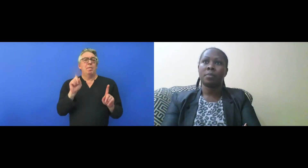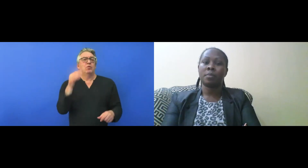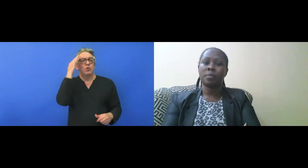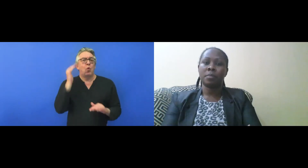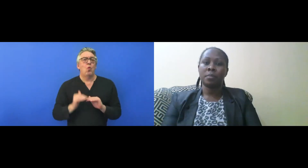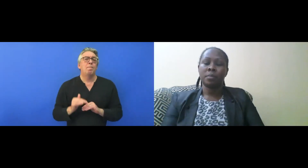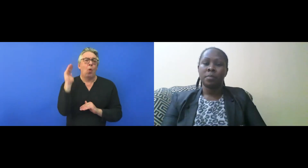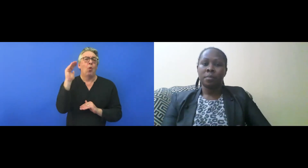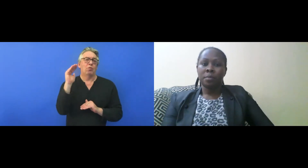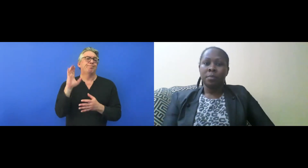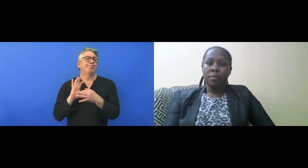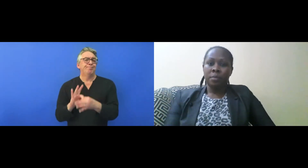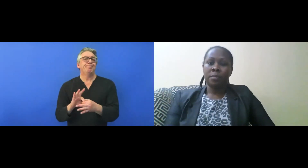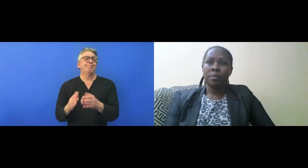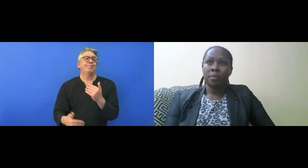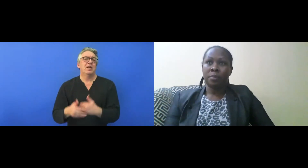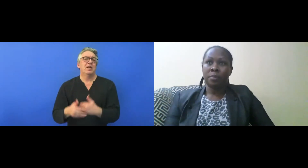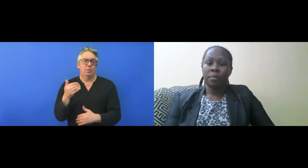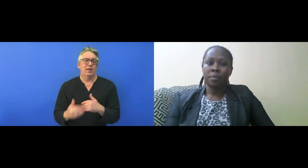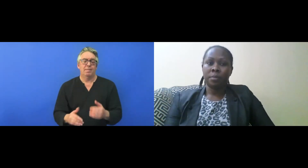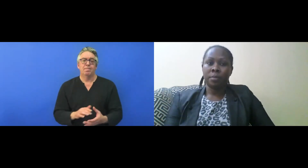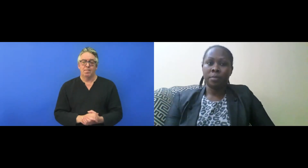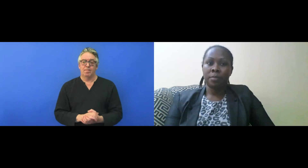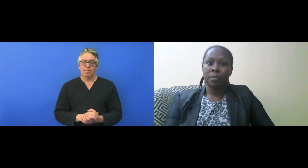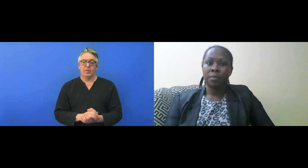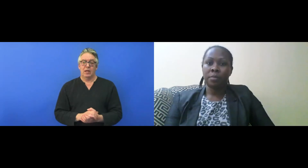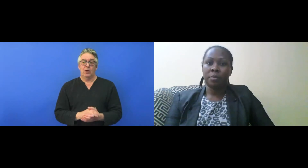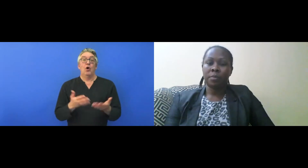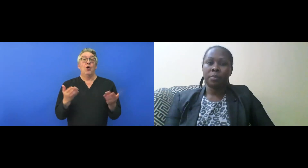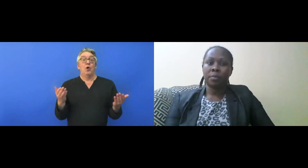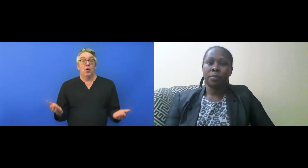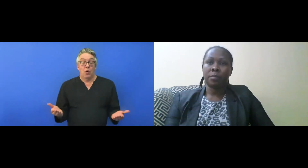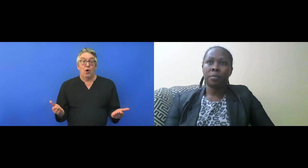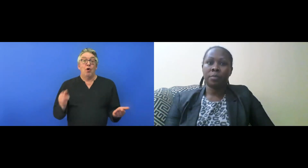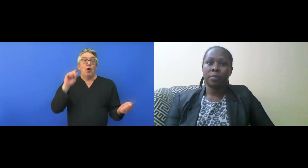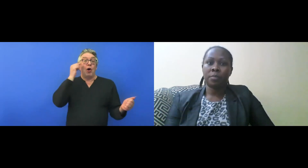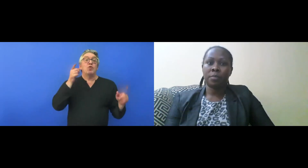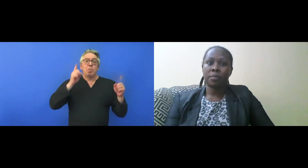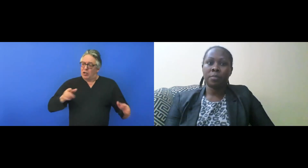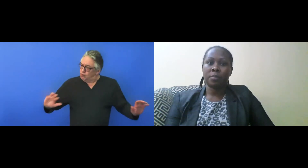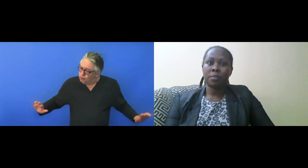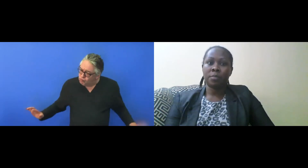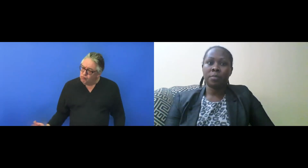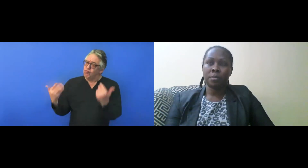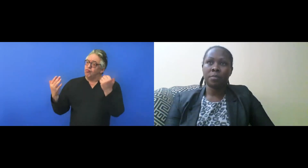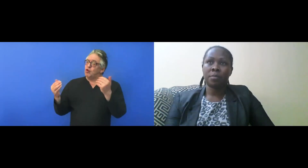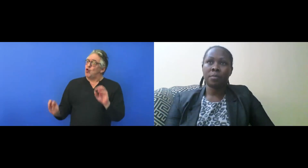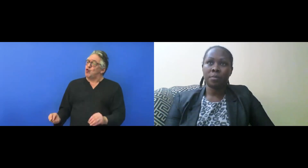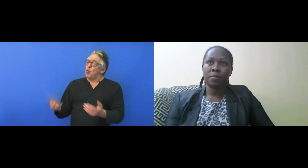to encourage and to give a chance for the youth with disability to participate in the politics.